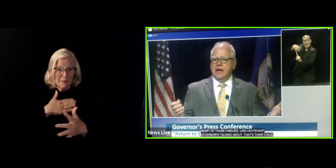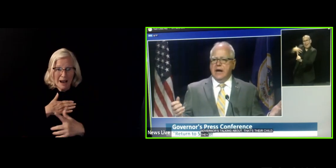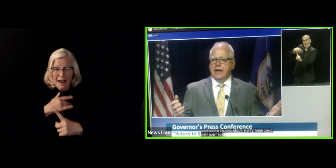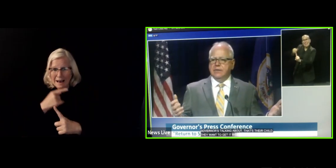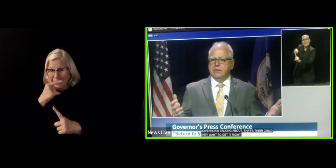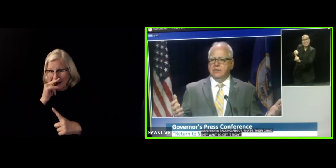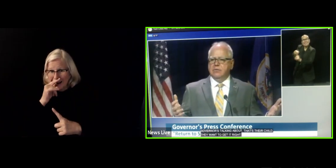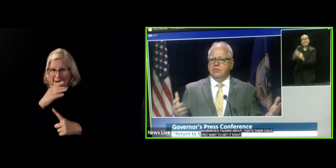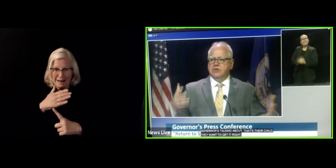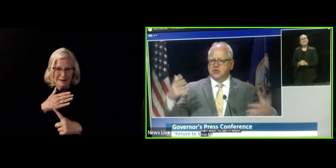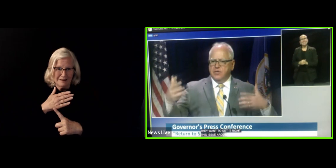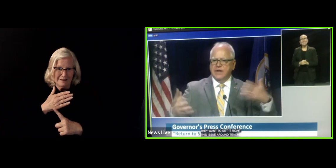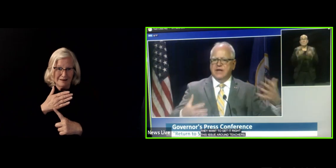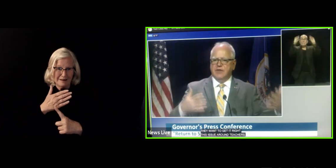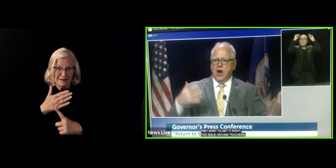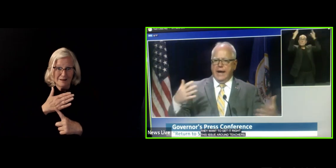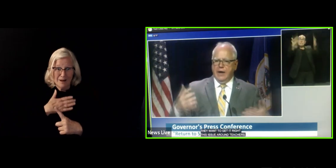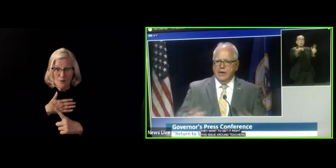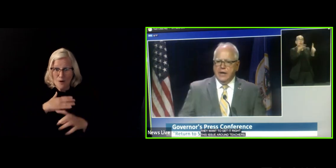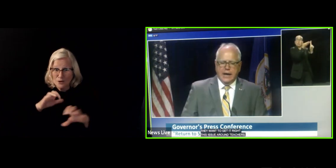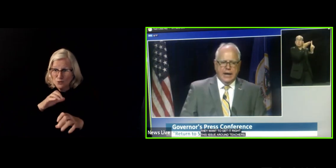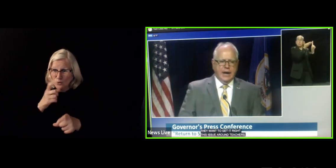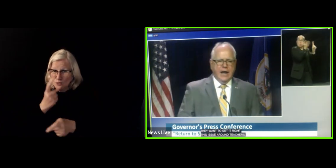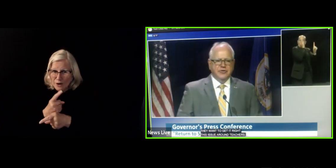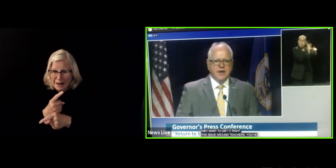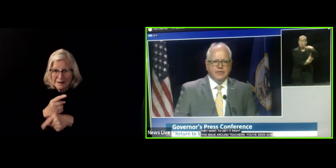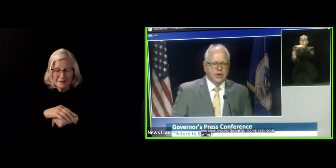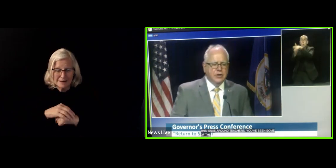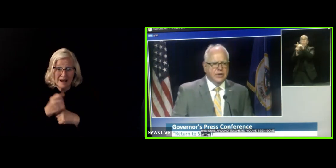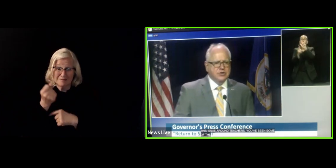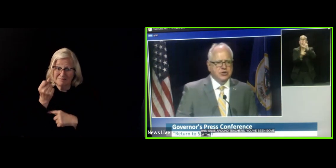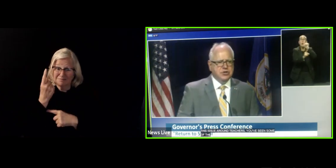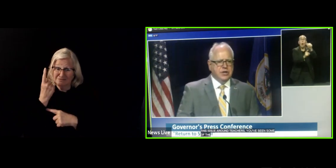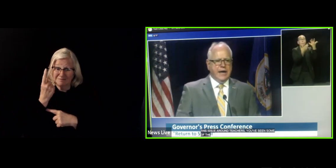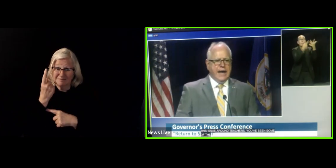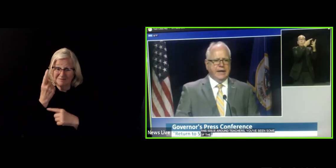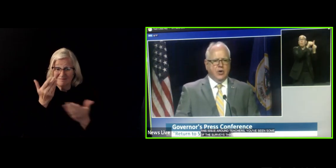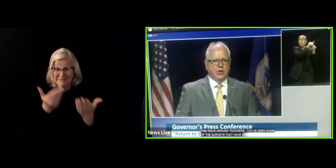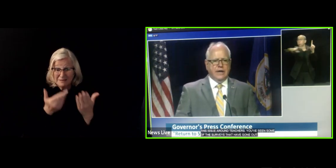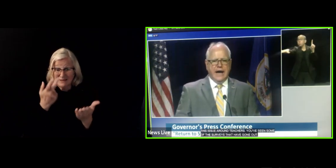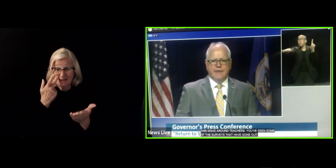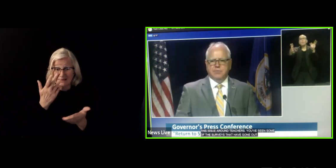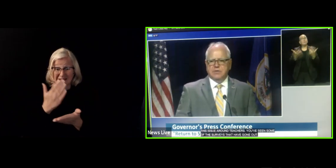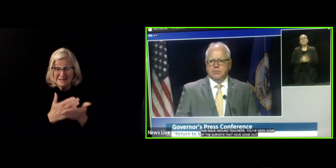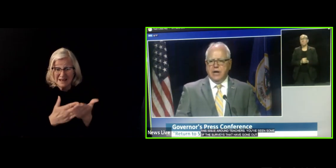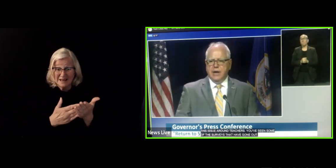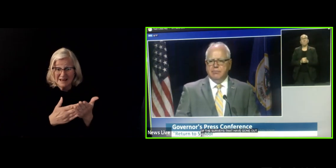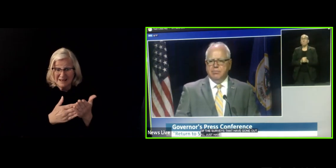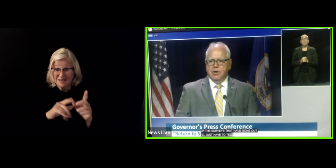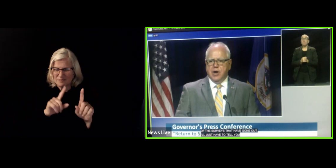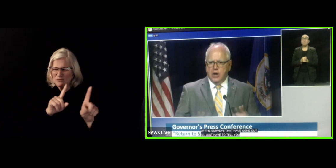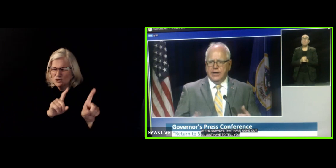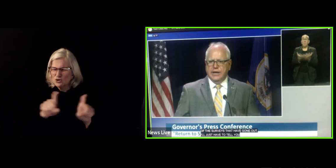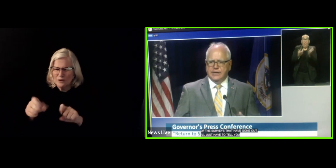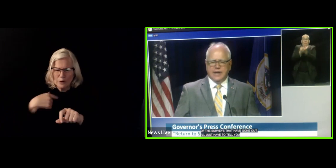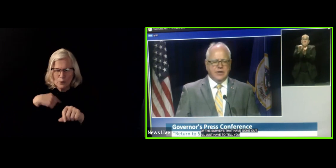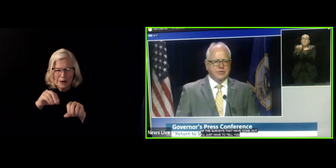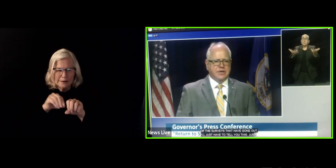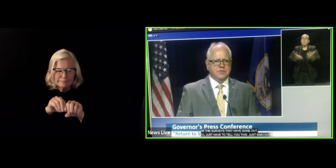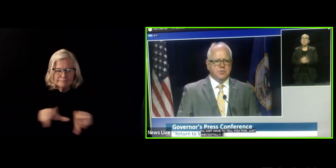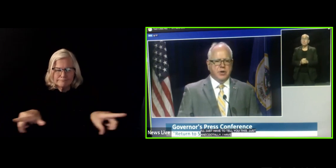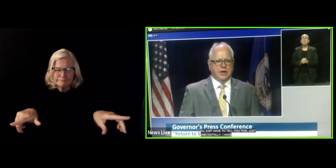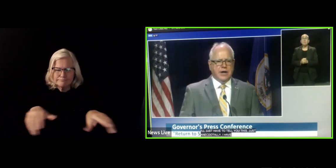the surveys that have gone out. I'll just have to tell you this, just anecdotally, I have spent some time calling and texting. I